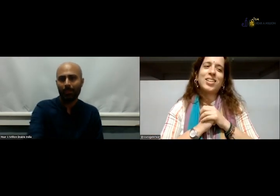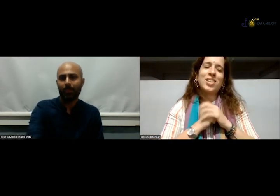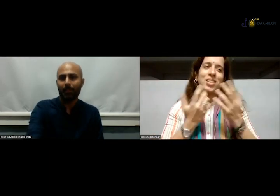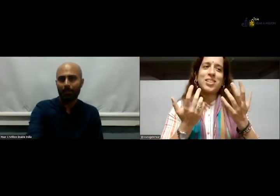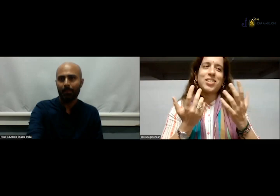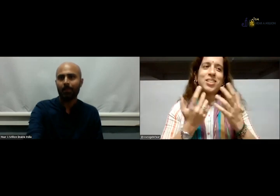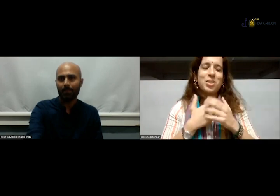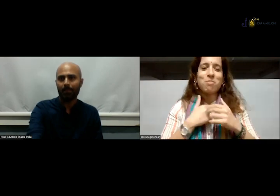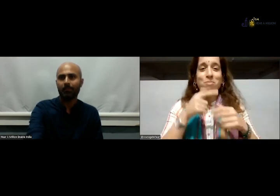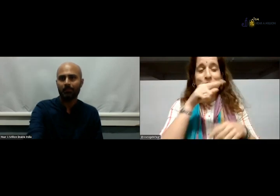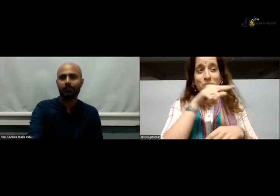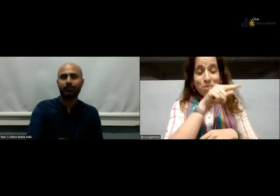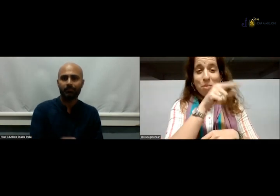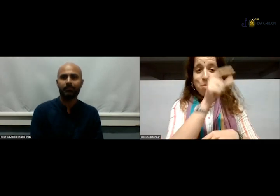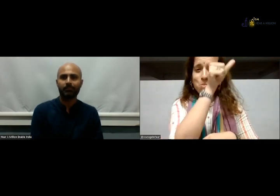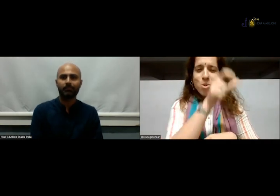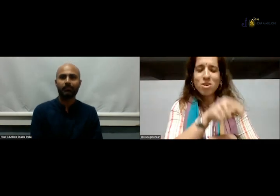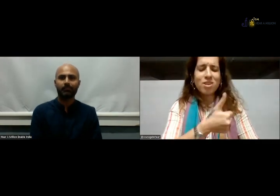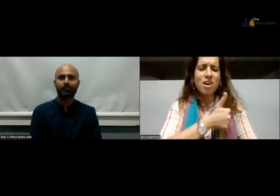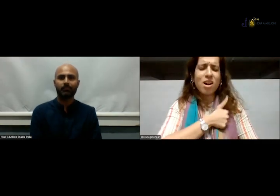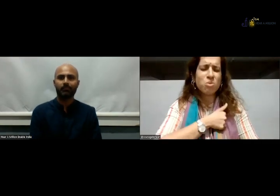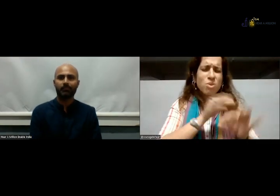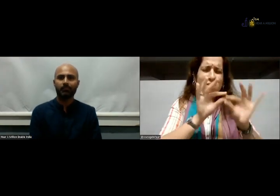1 or 2 weeks later, she just passed away.